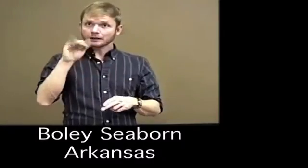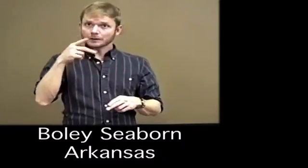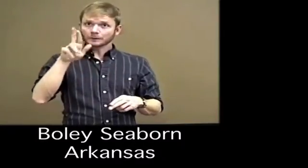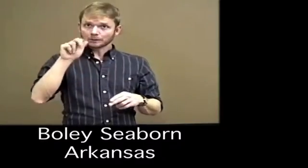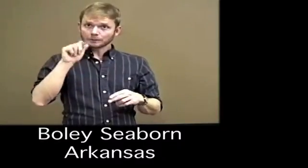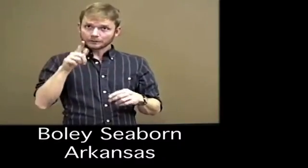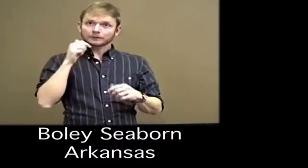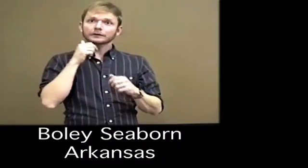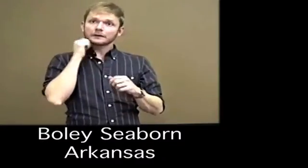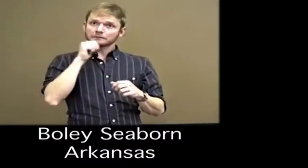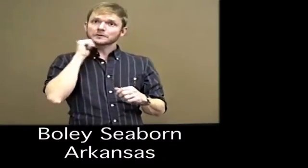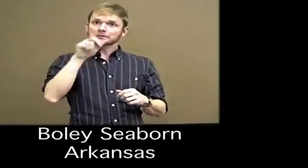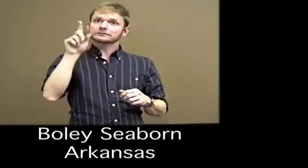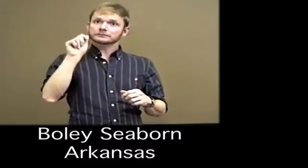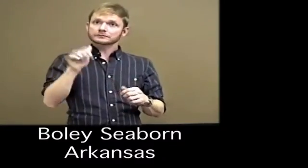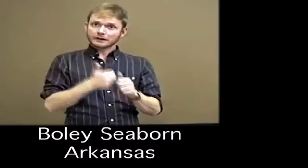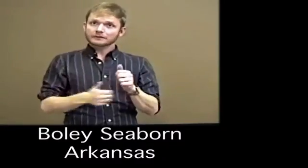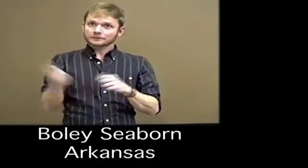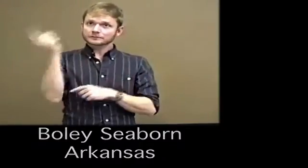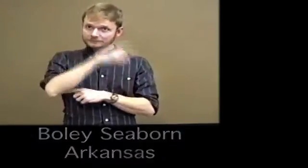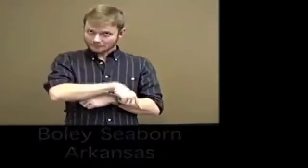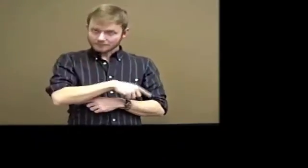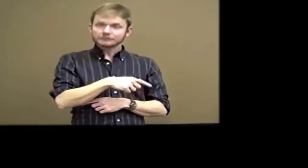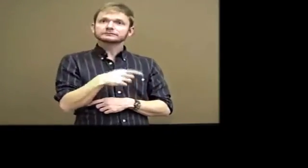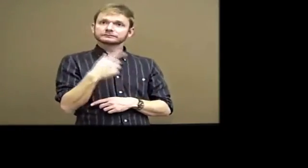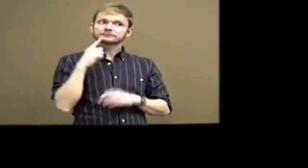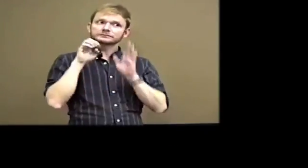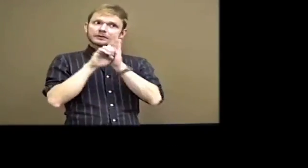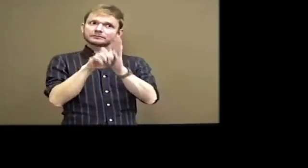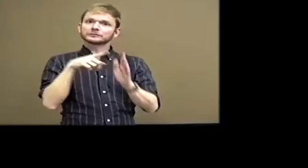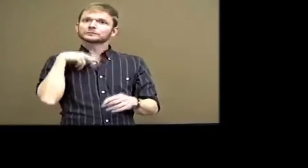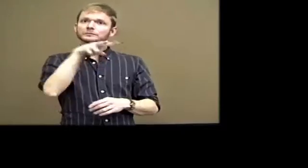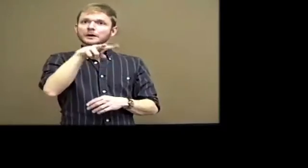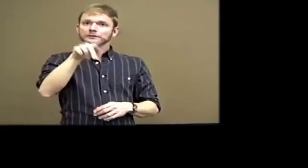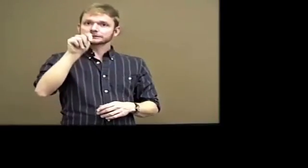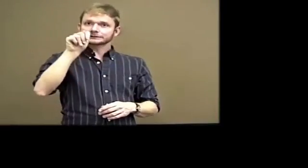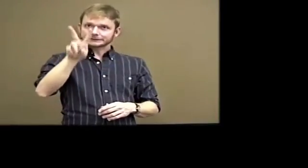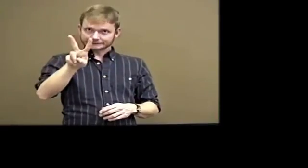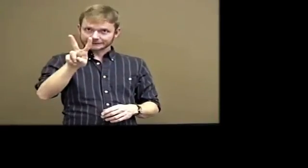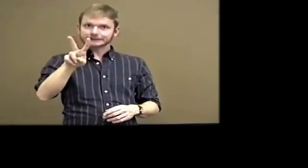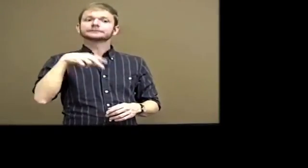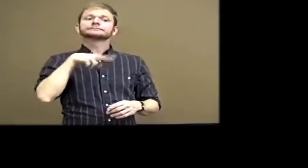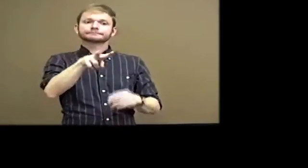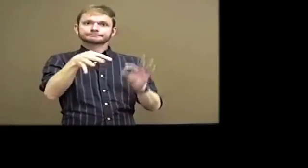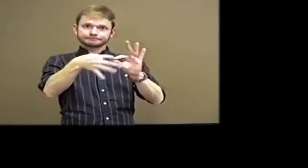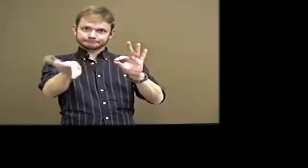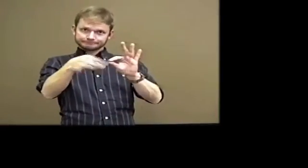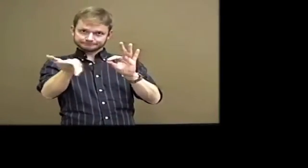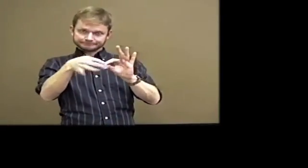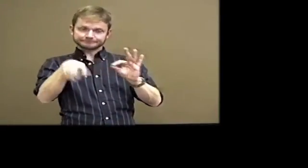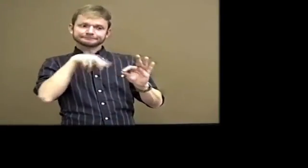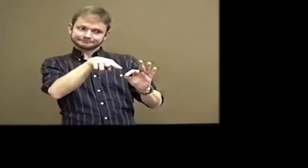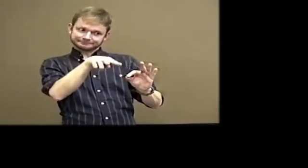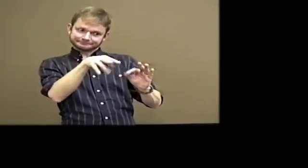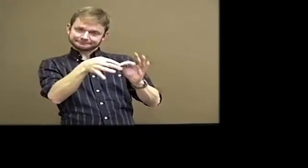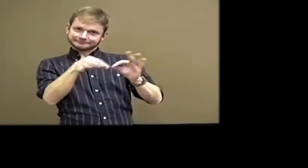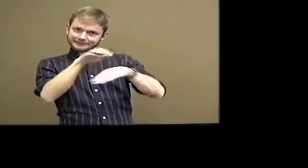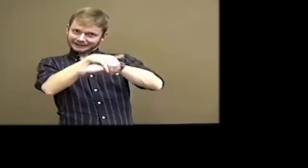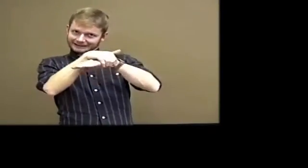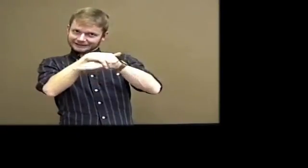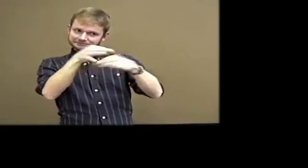I use bilingualism every day. For example, watching TV with the captions on is using English because I read it and I have no